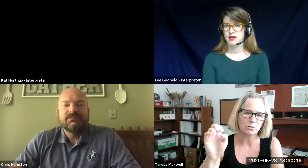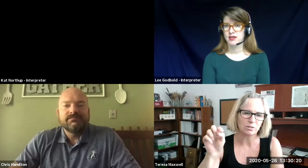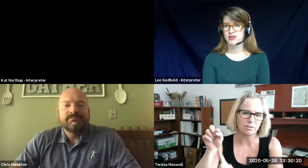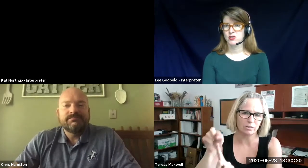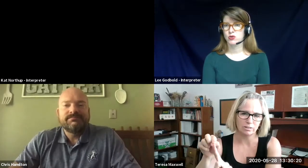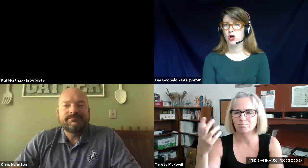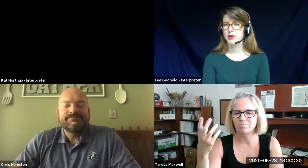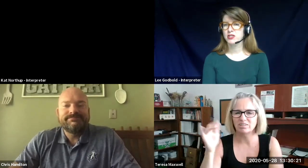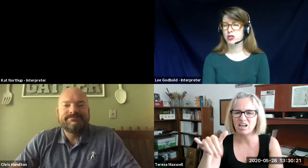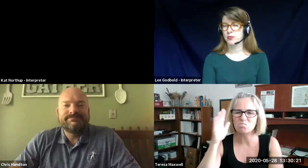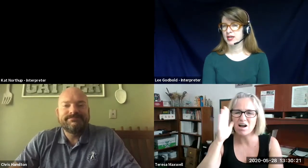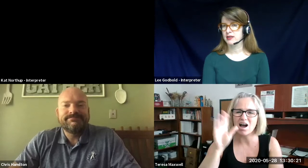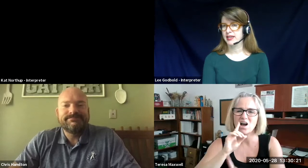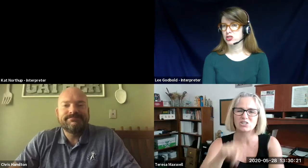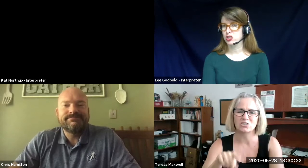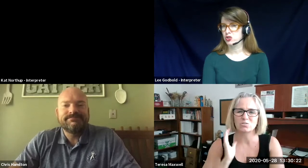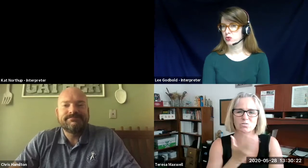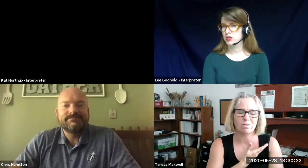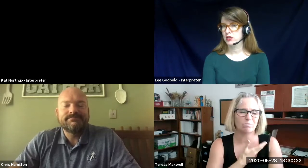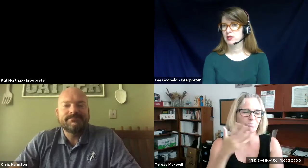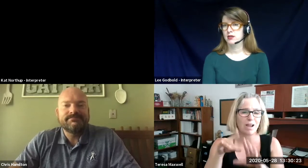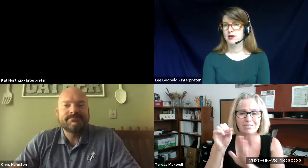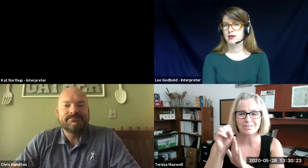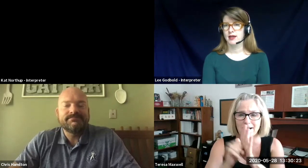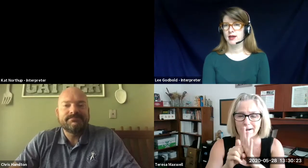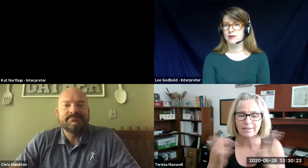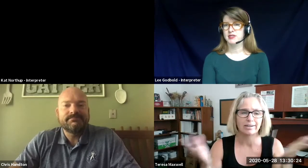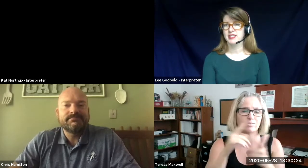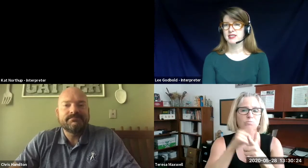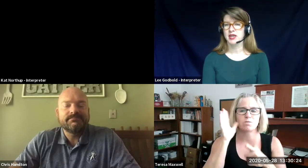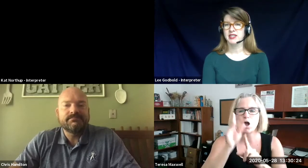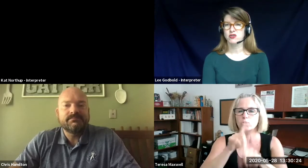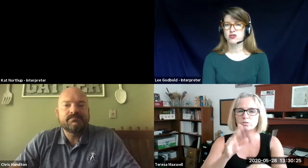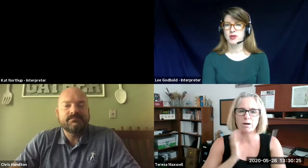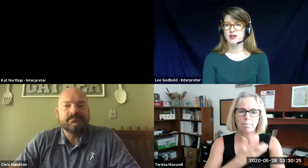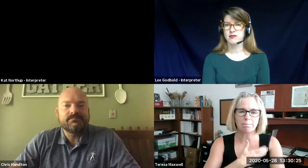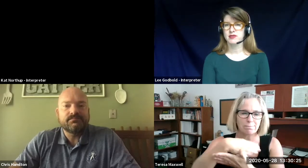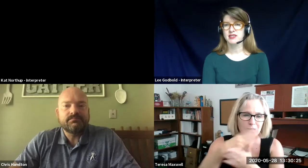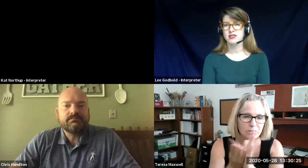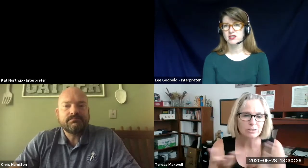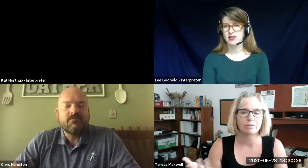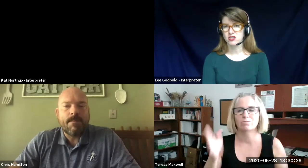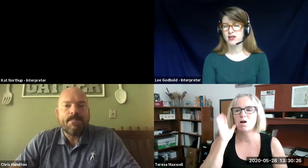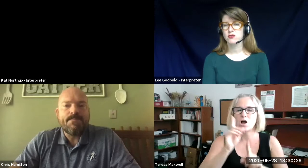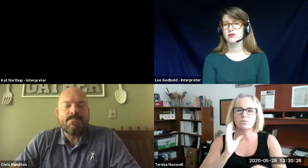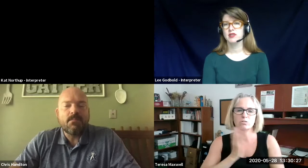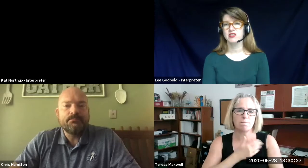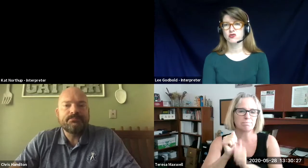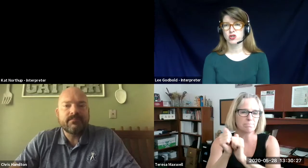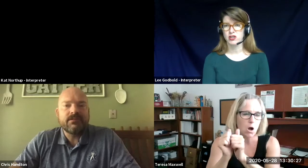And so we're hoping to know by late June to get some answers about things such as out-of-state travel, answers regarding